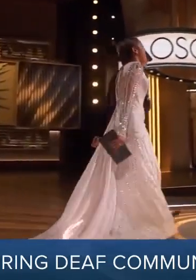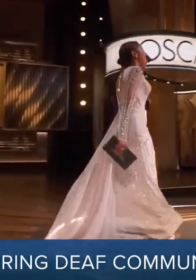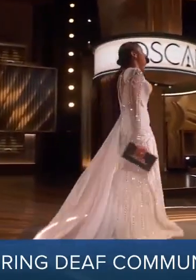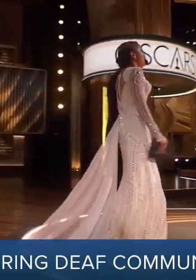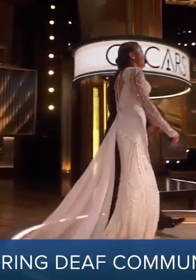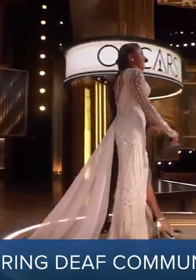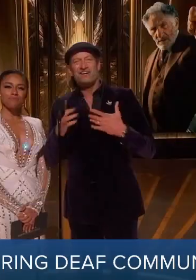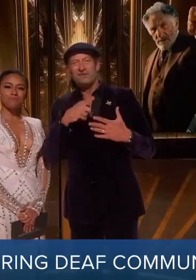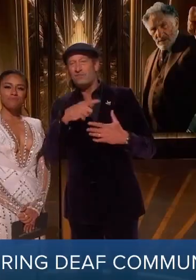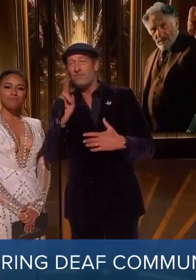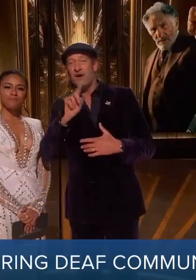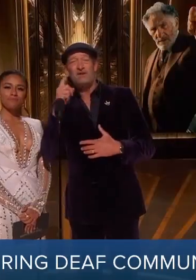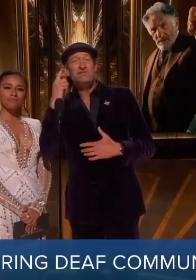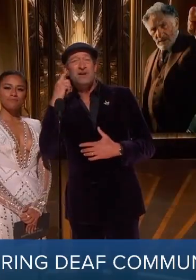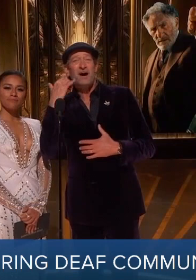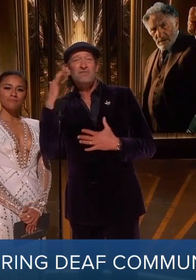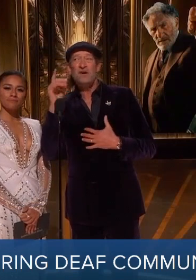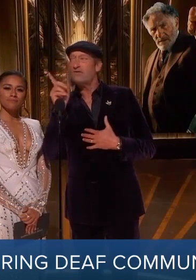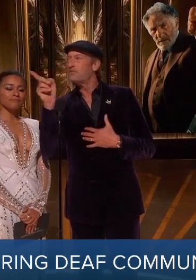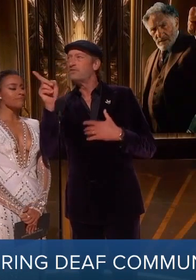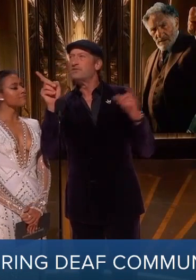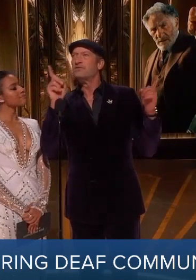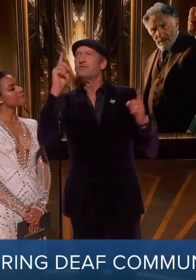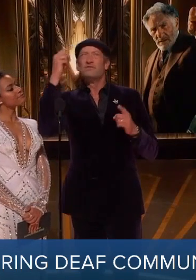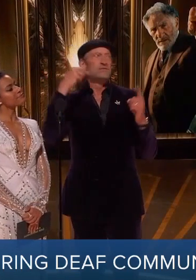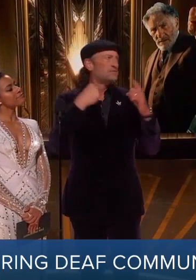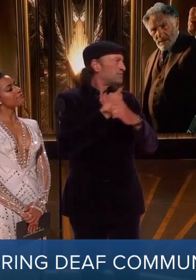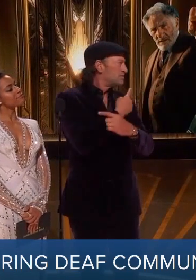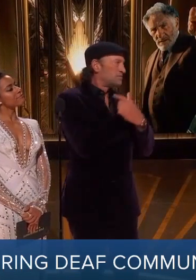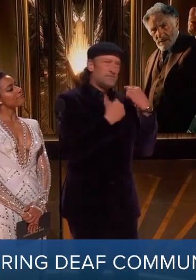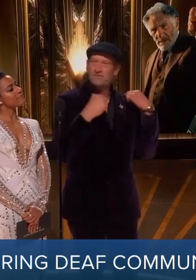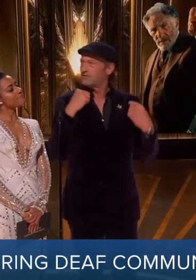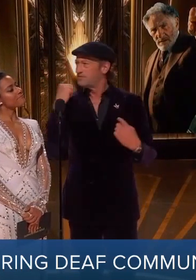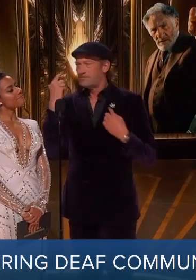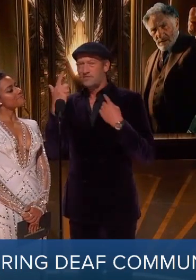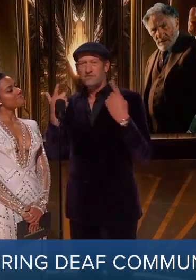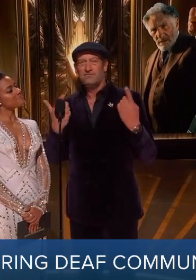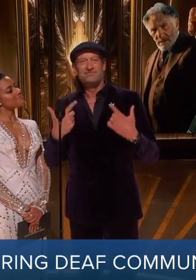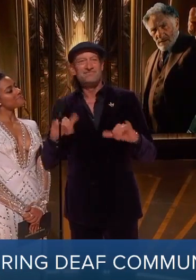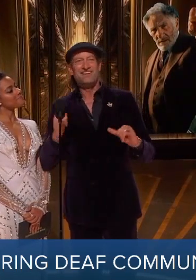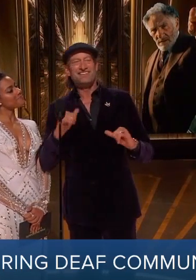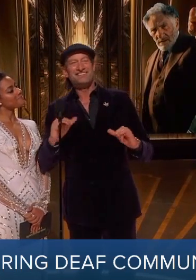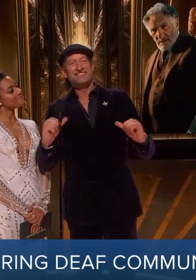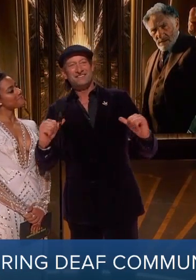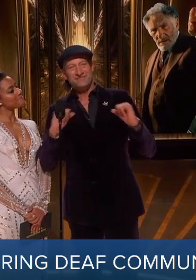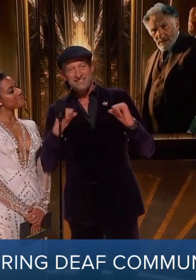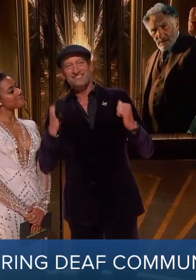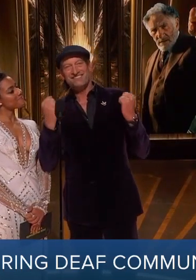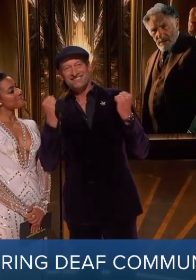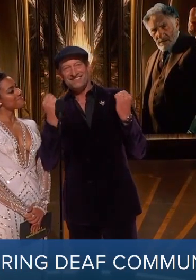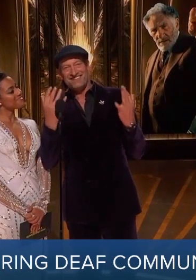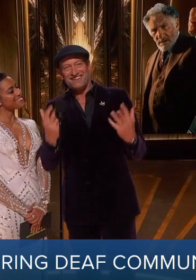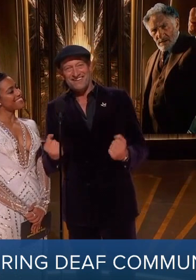year. Tonight, it doesn't matter where the sound comes from. This is me signing.